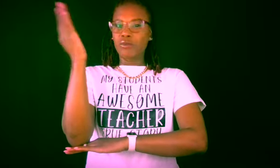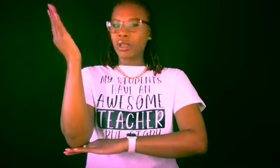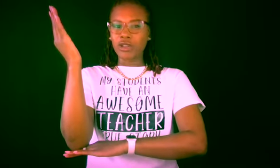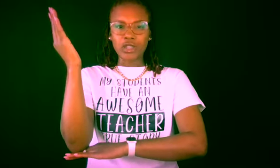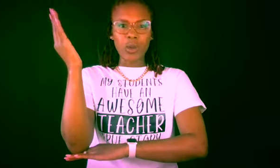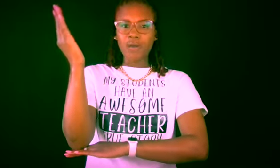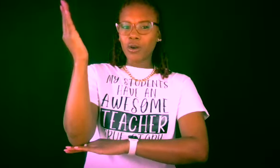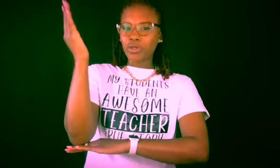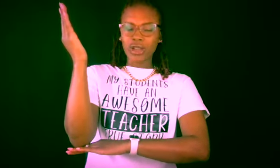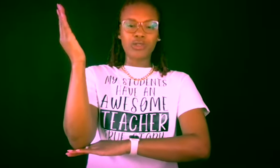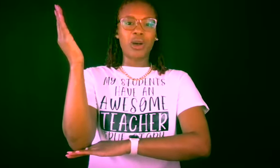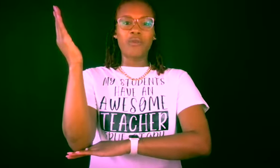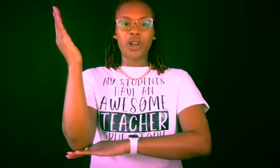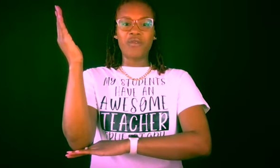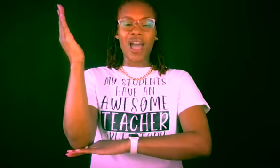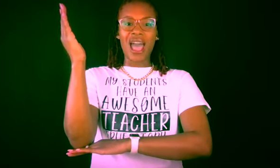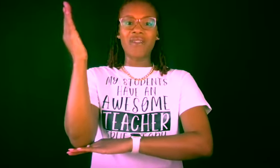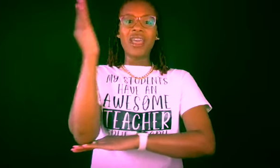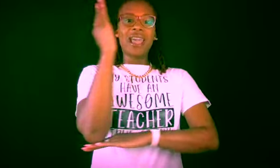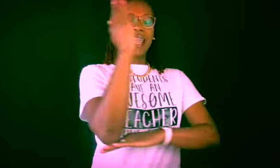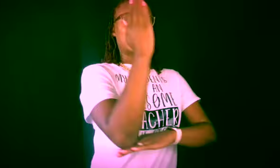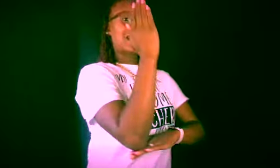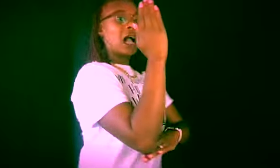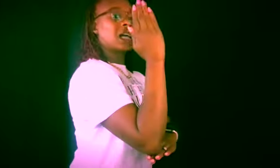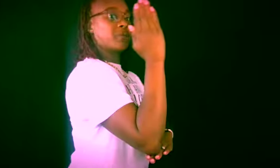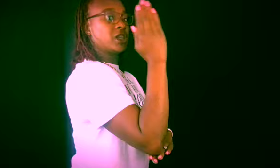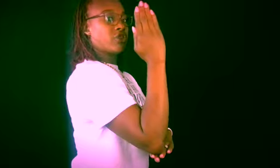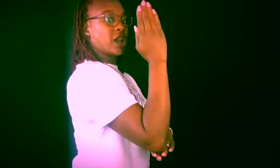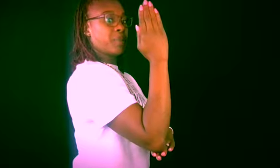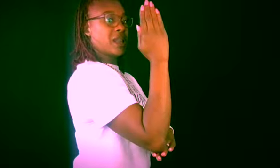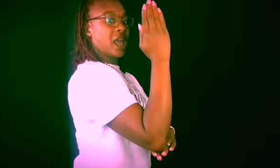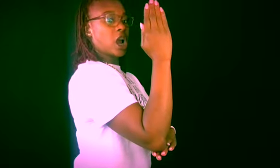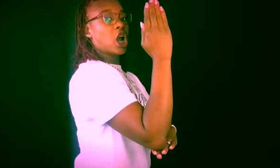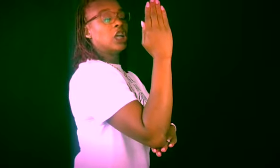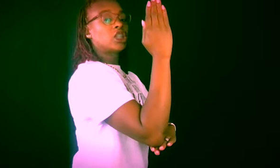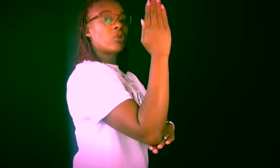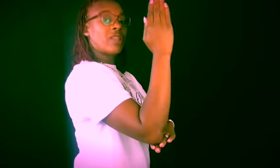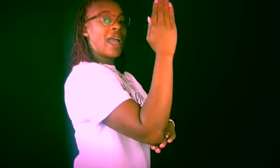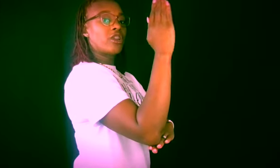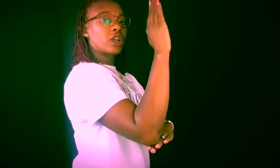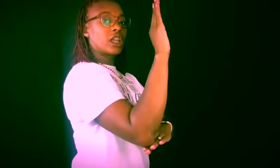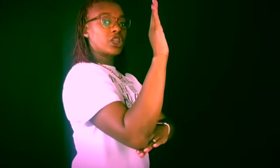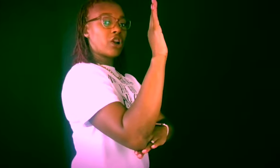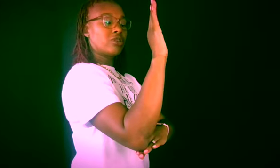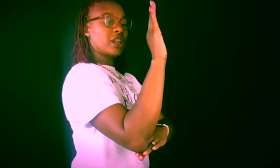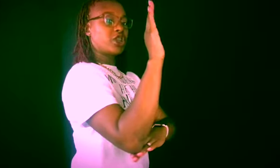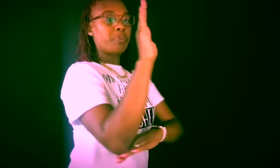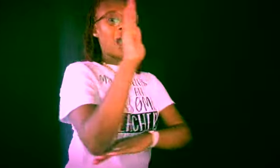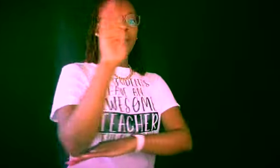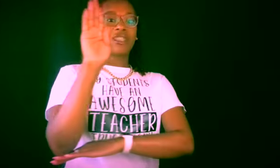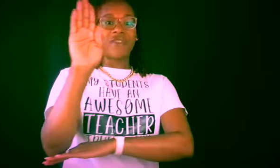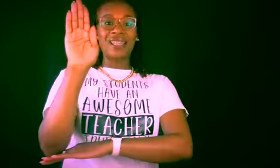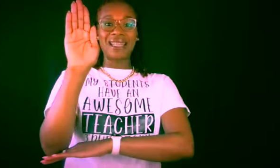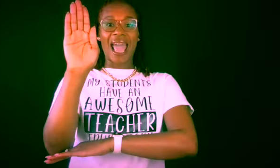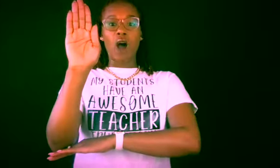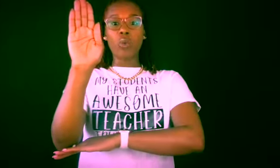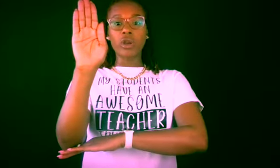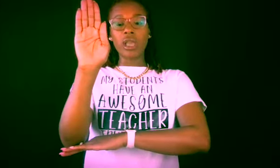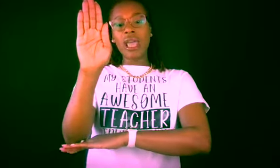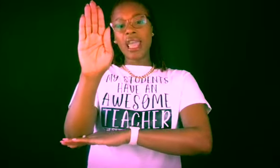it's 12:03 or 12:45, it's not going to be straight up in the air. So now you're going to turn so that your palm is facing outward, and you're just